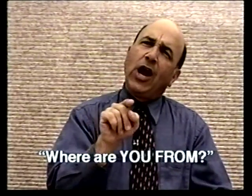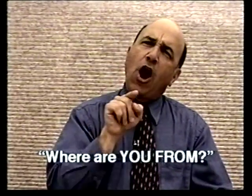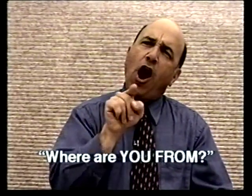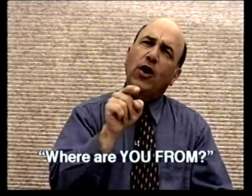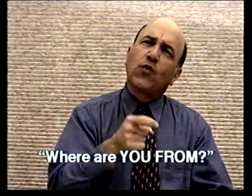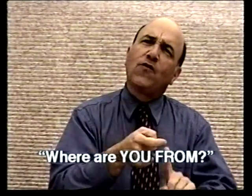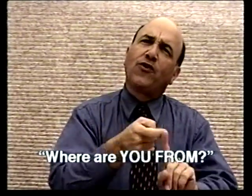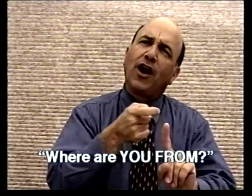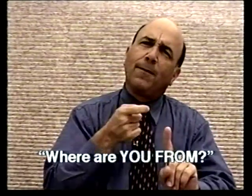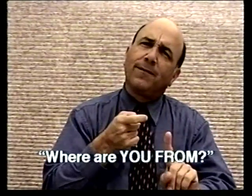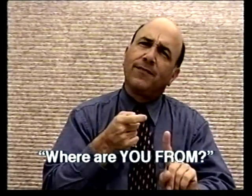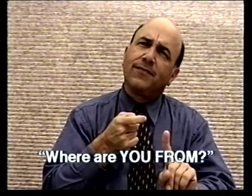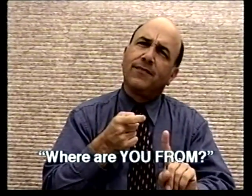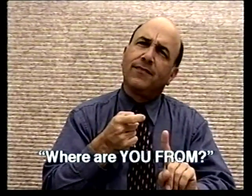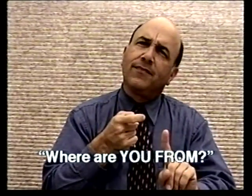Where are you from?